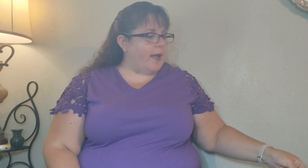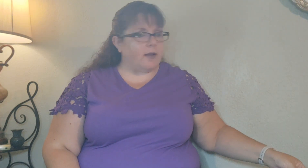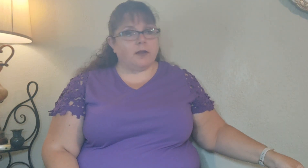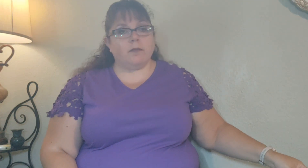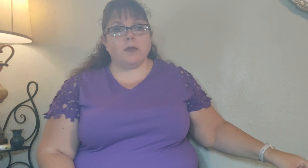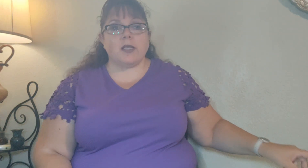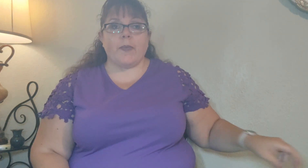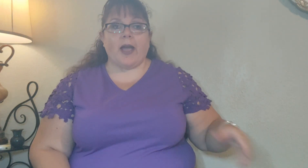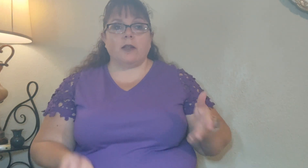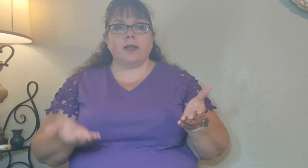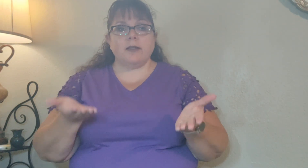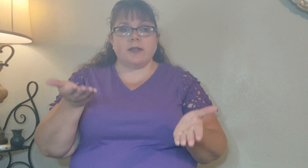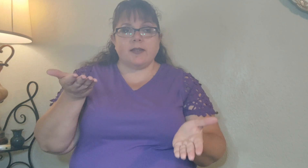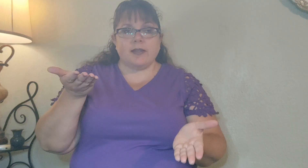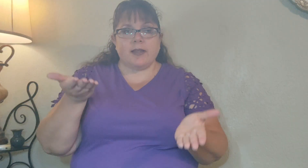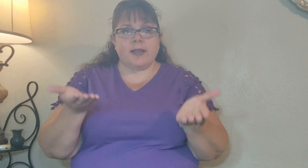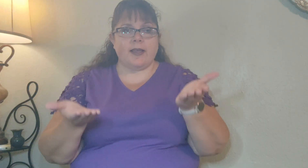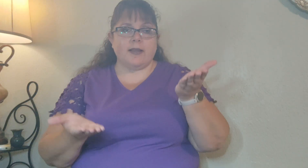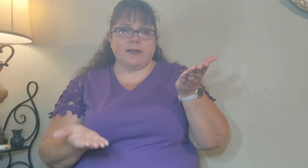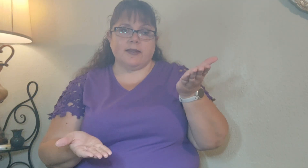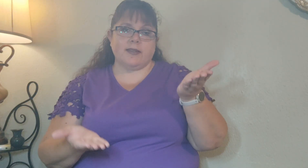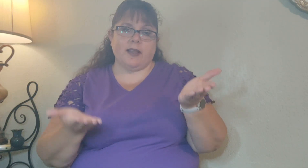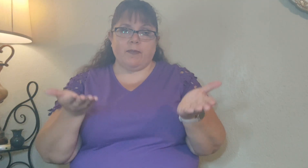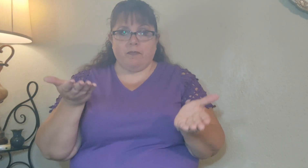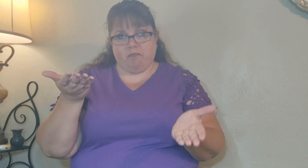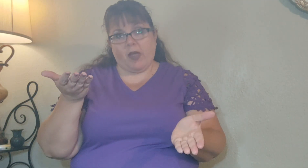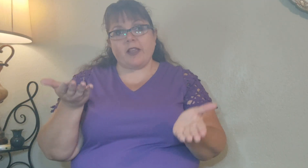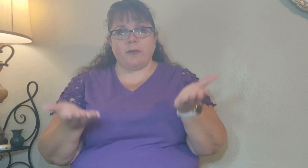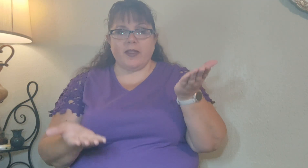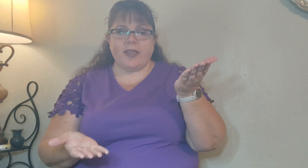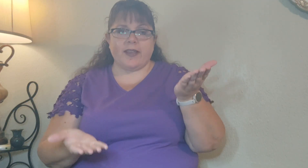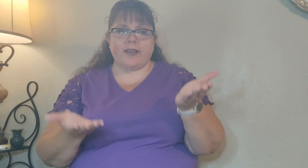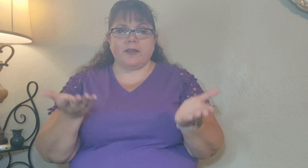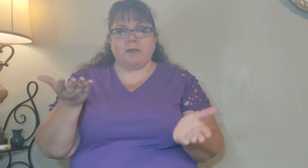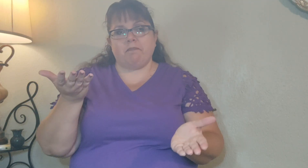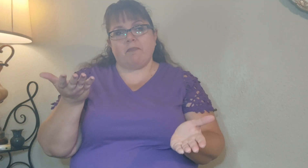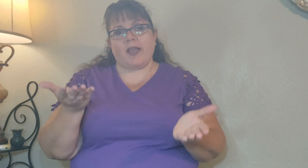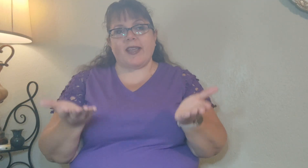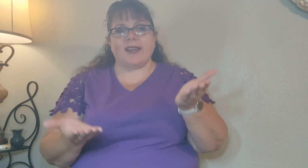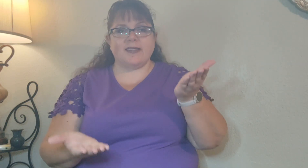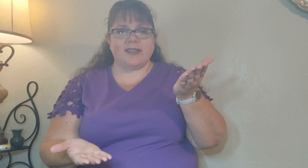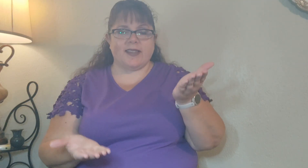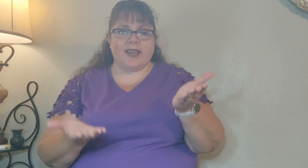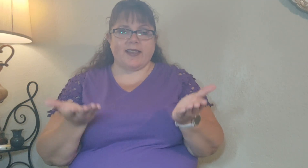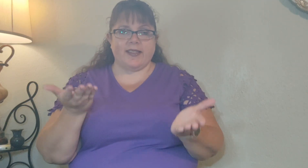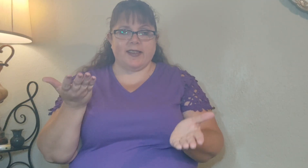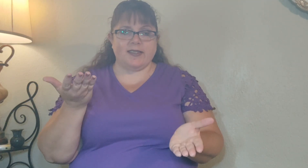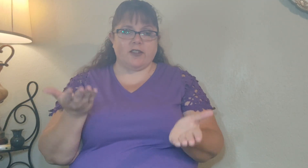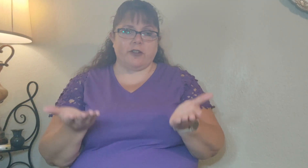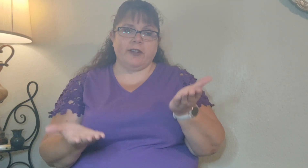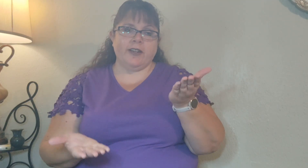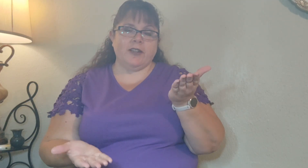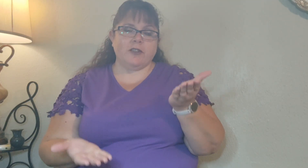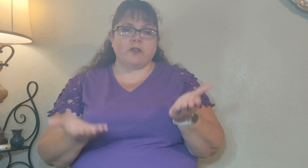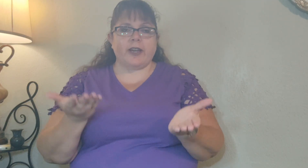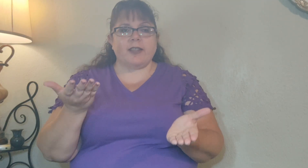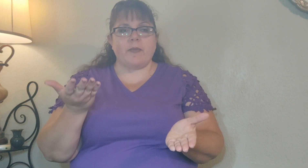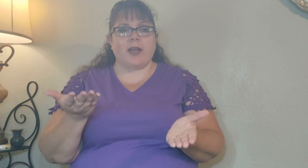And to balance is like you would think, I guess, it's like this. You're trying to